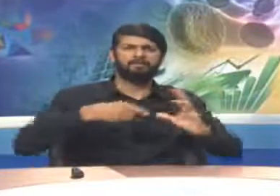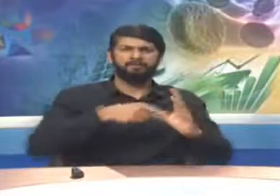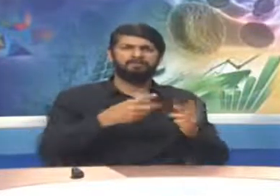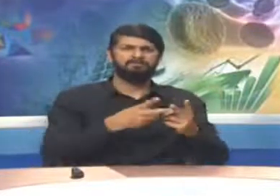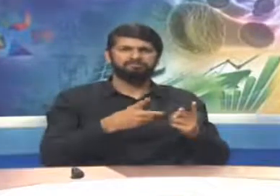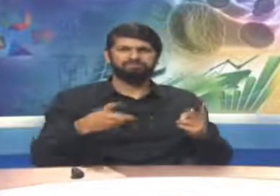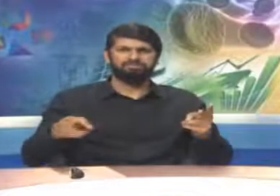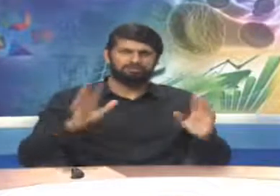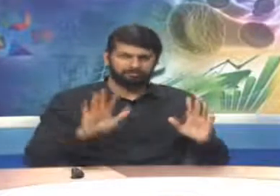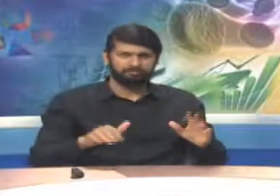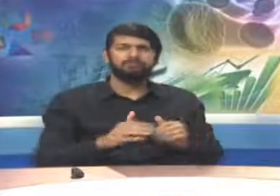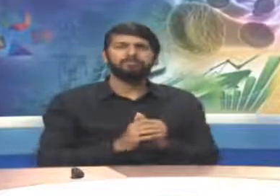Third is